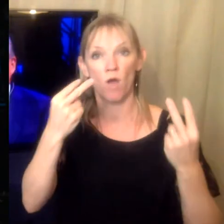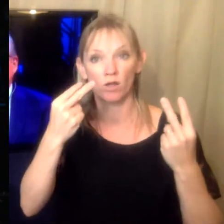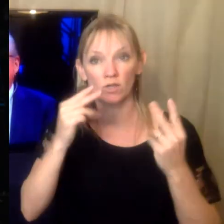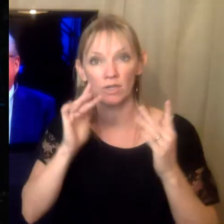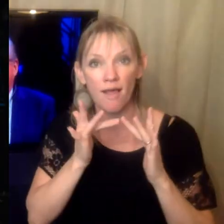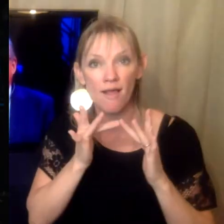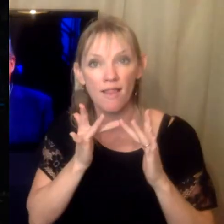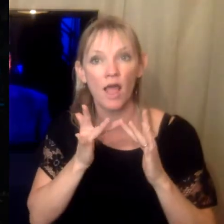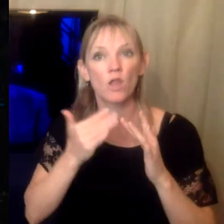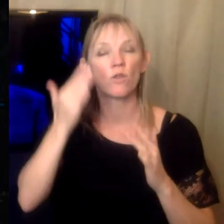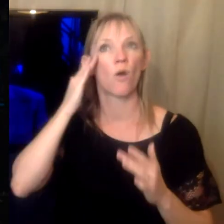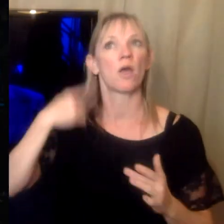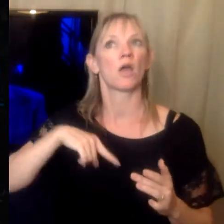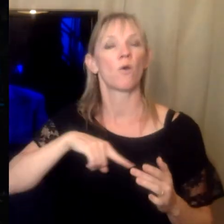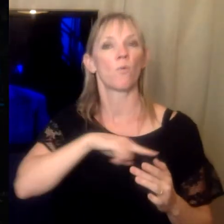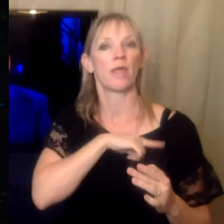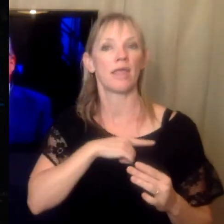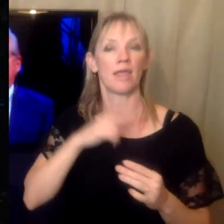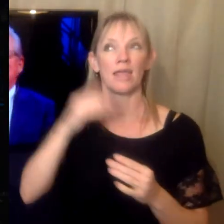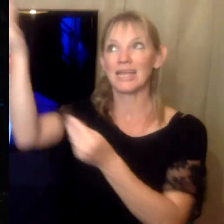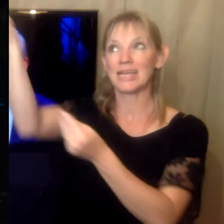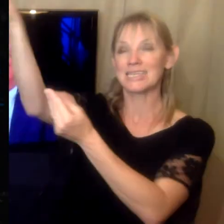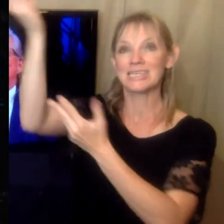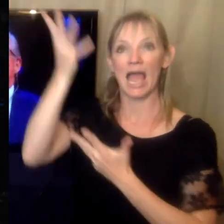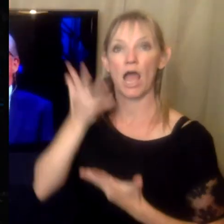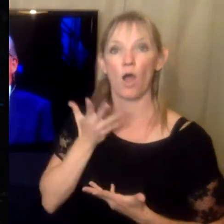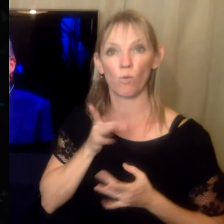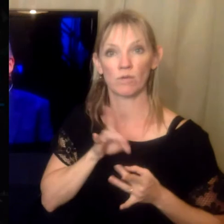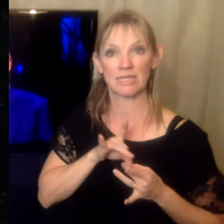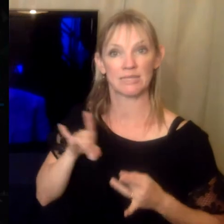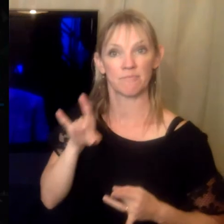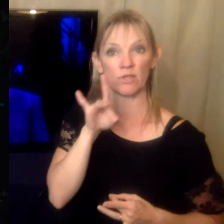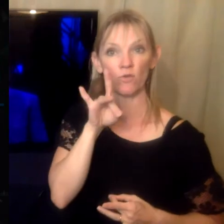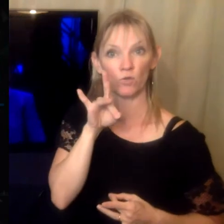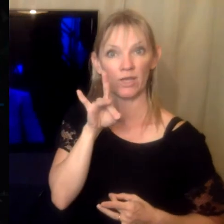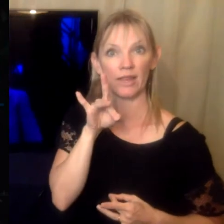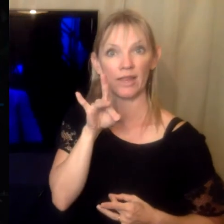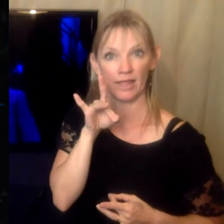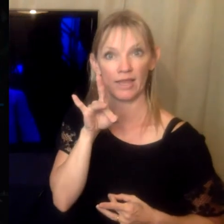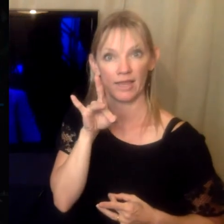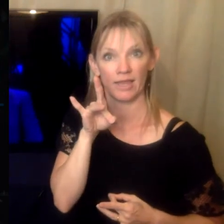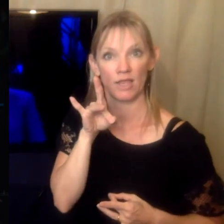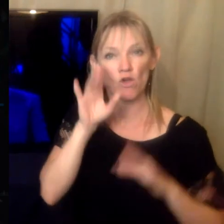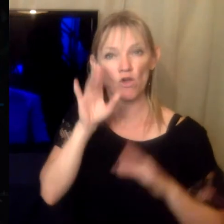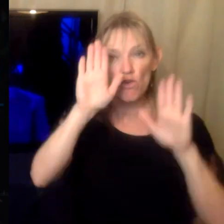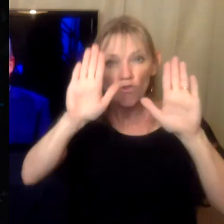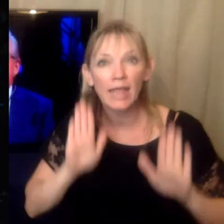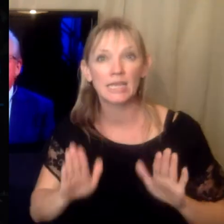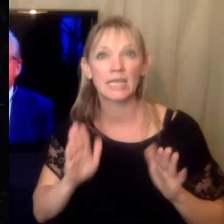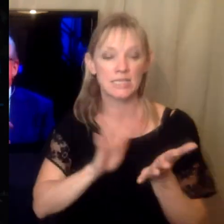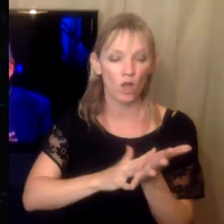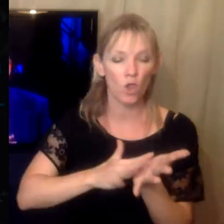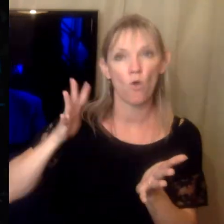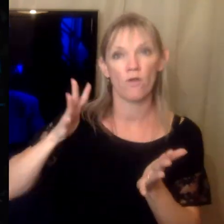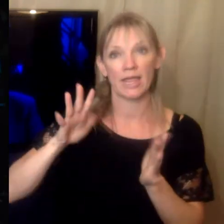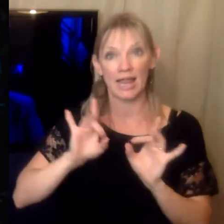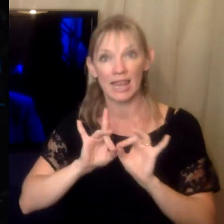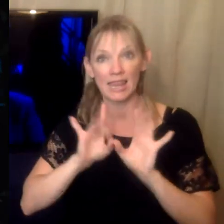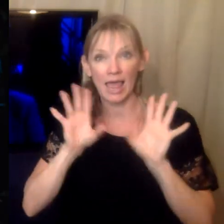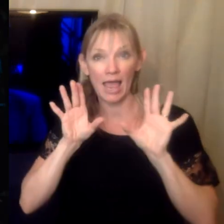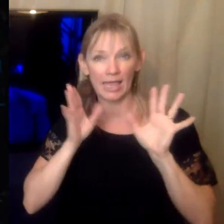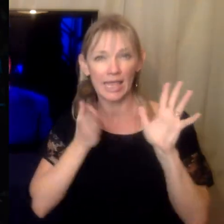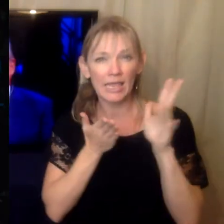Knowing that we're endowed, spiritually endowed with the greatness and the glory and the light that can pierce any